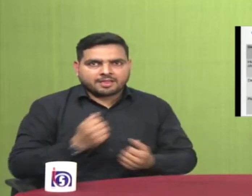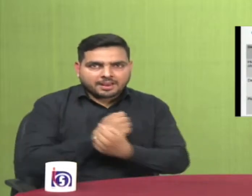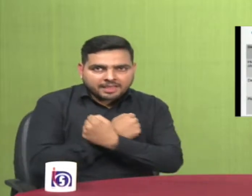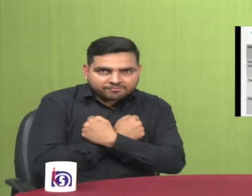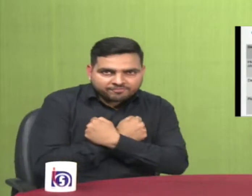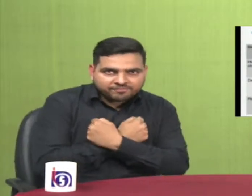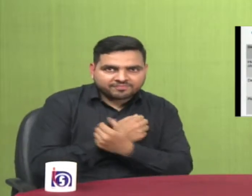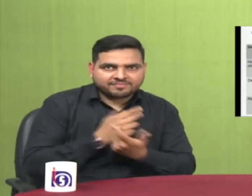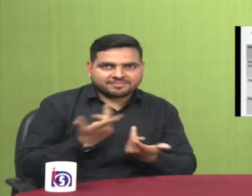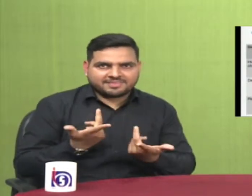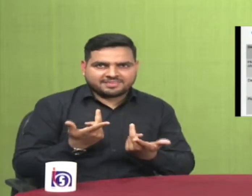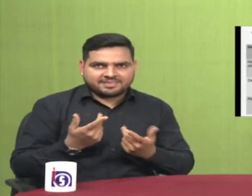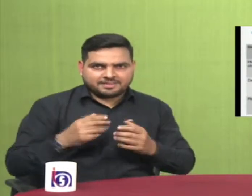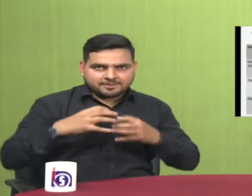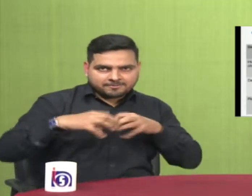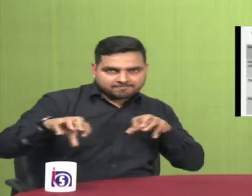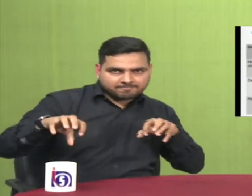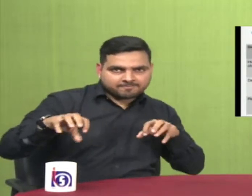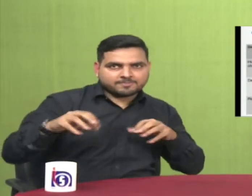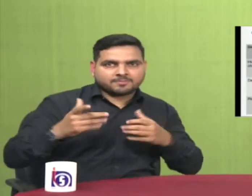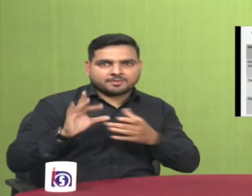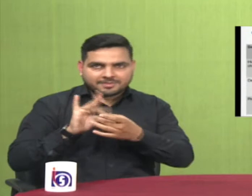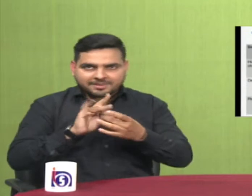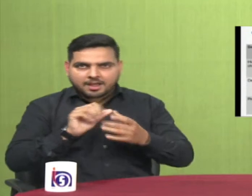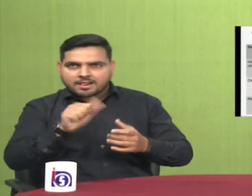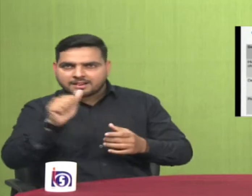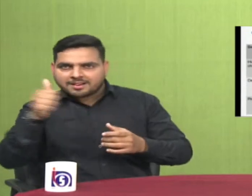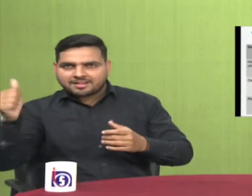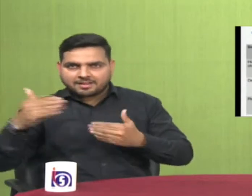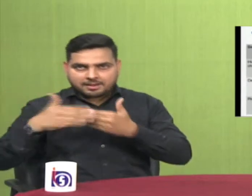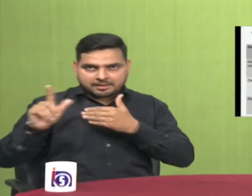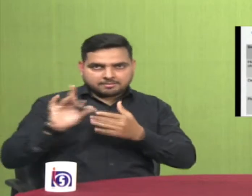him feel loved and separate other children.